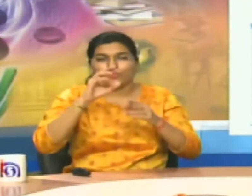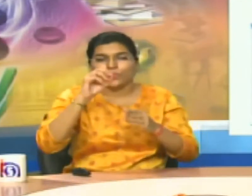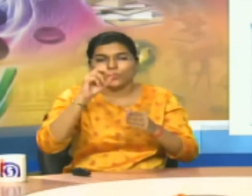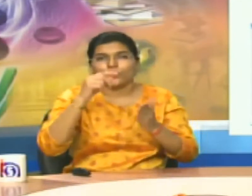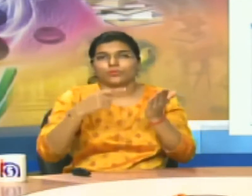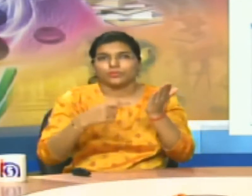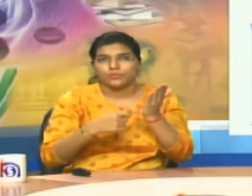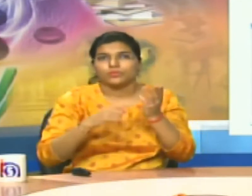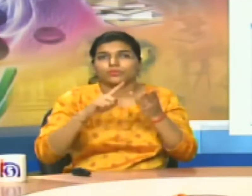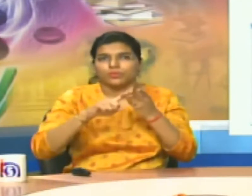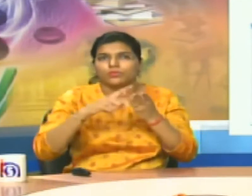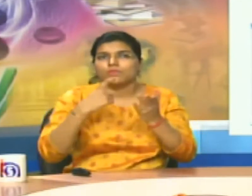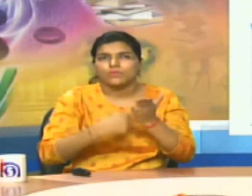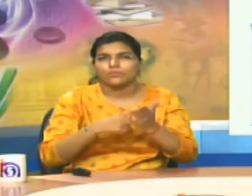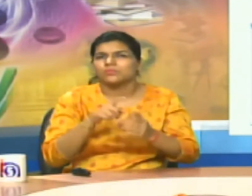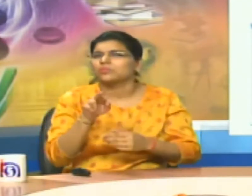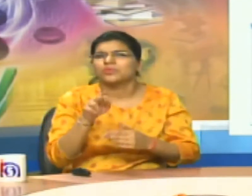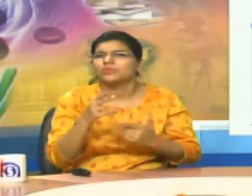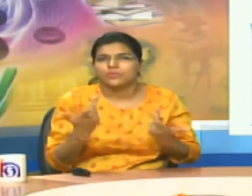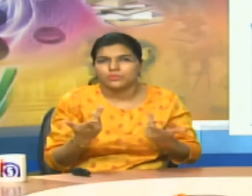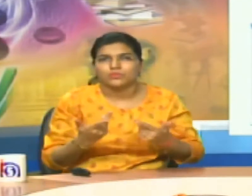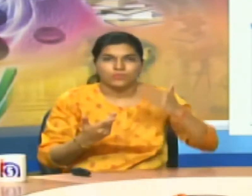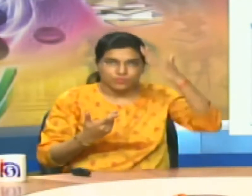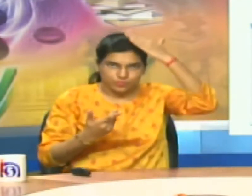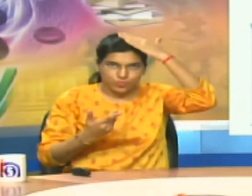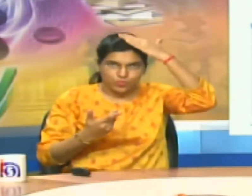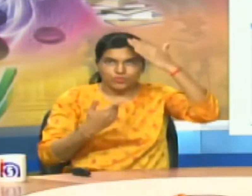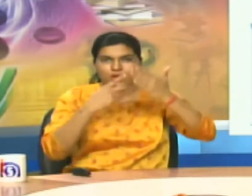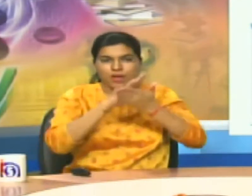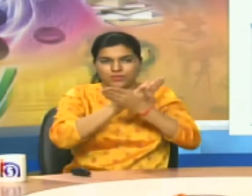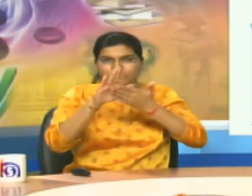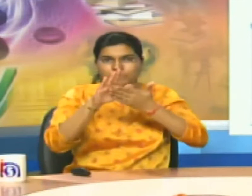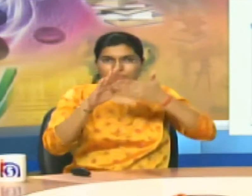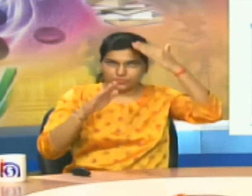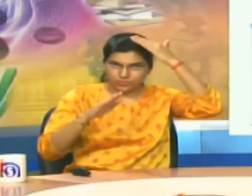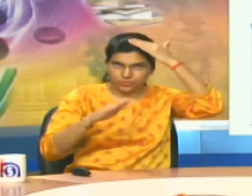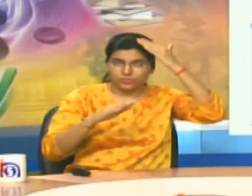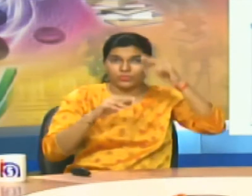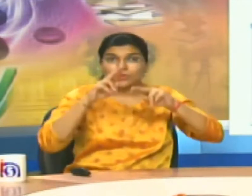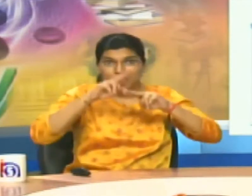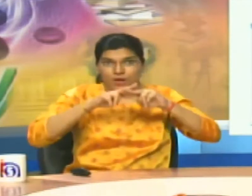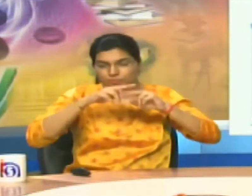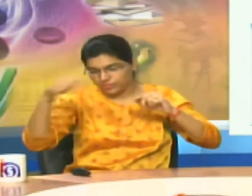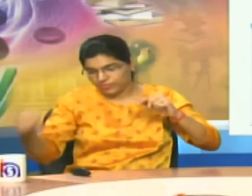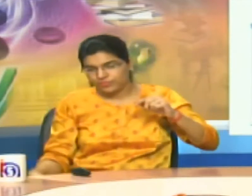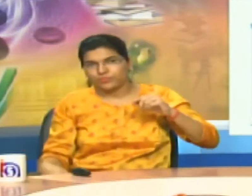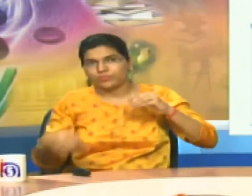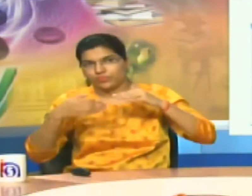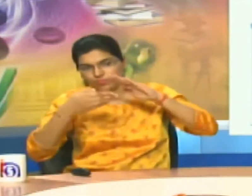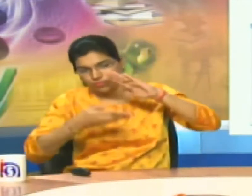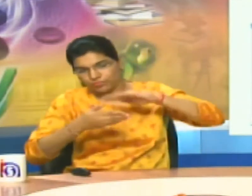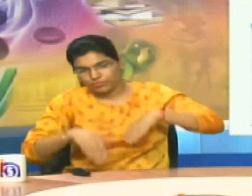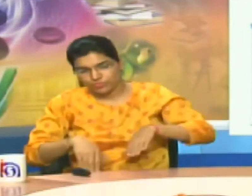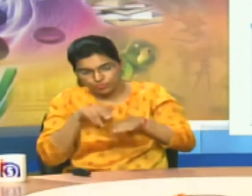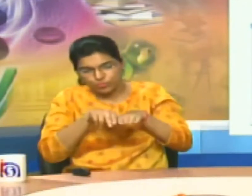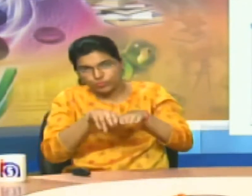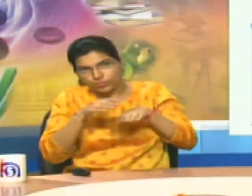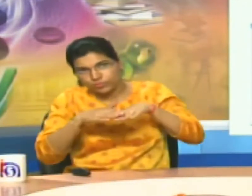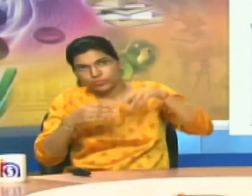having two pictures. The first one is header. This is a sign of header, and the second is a sign of